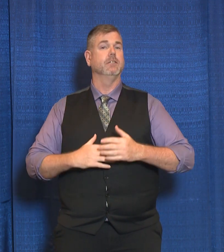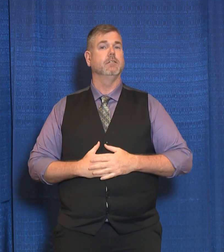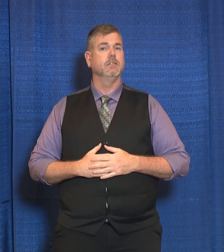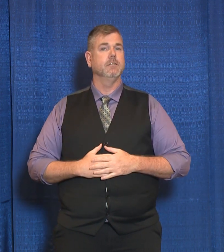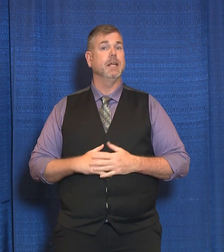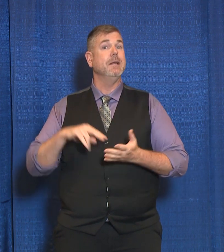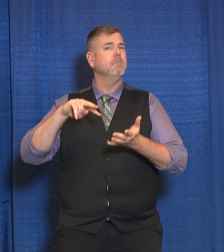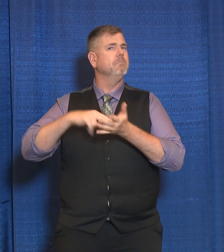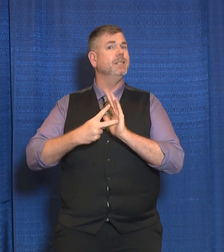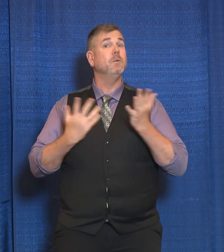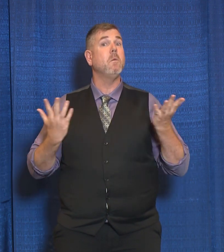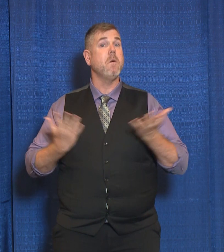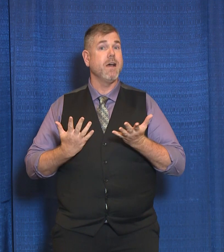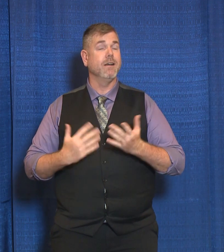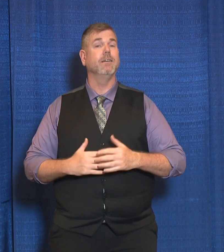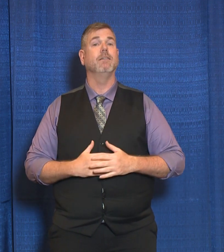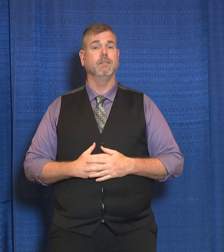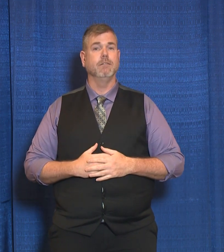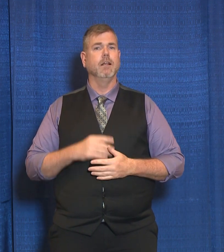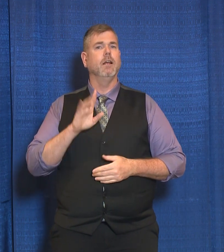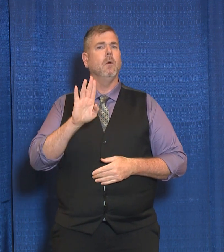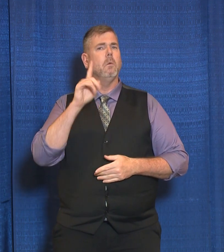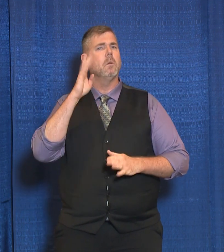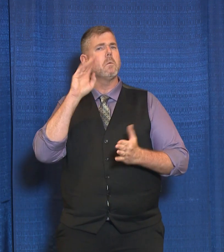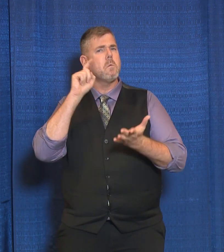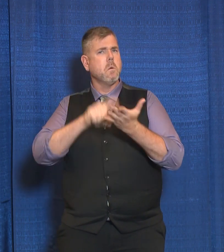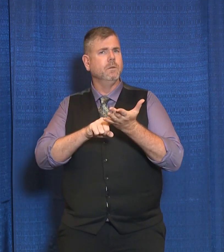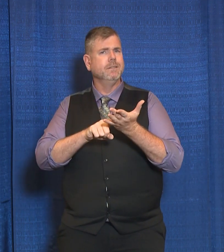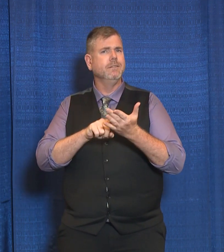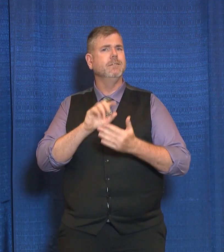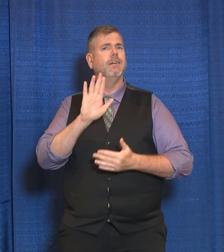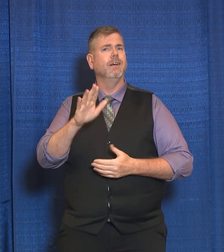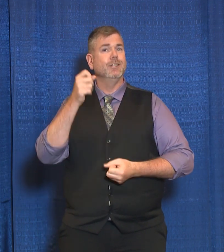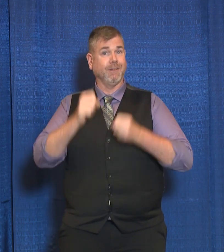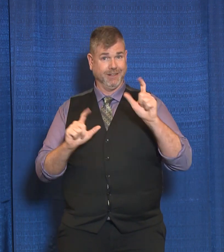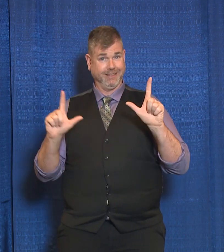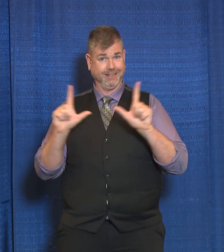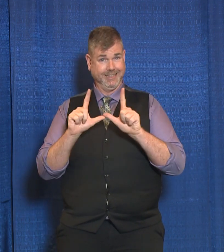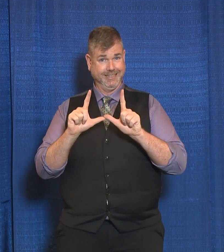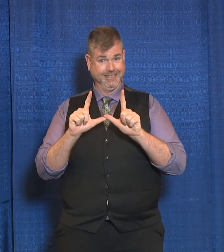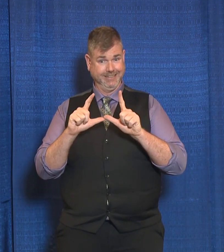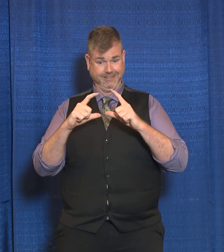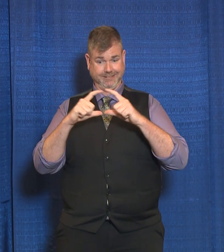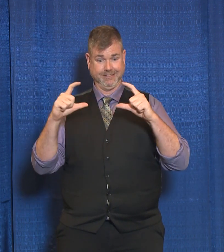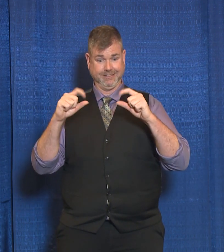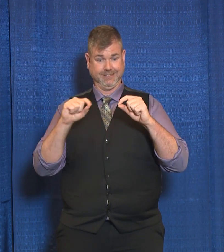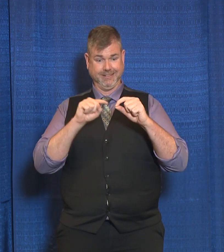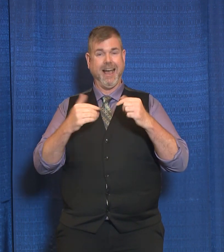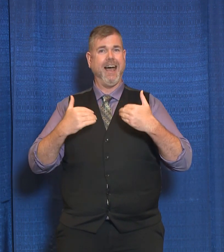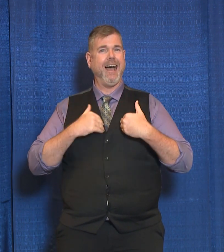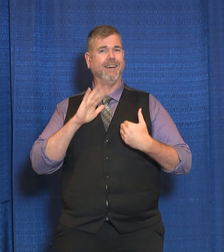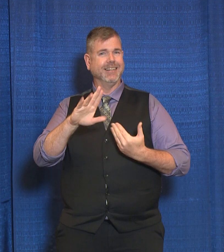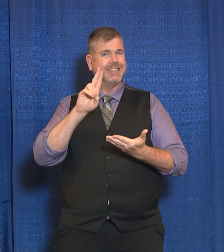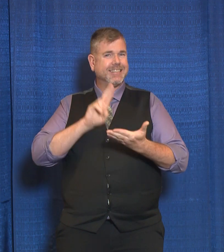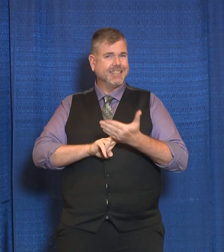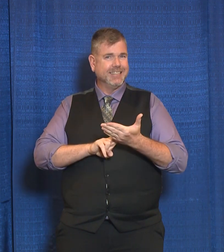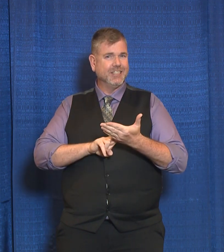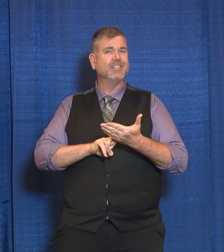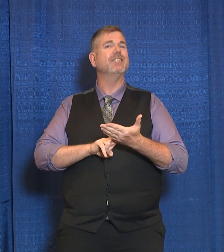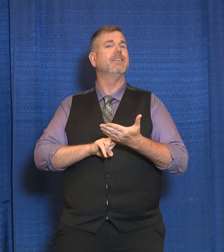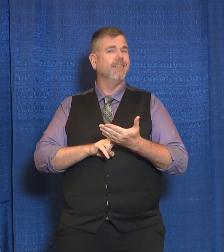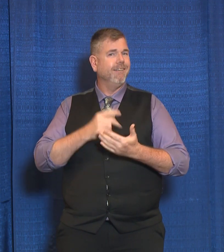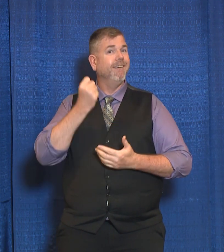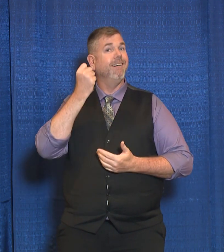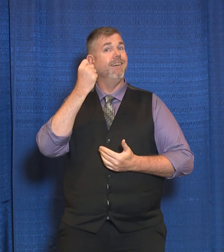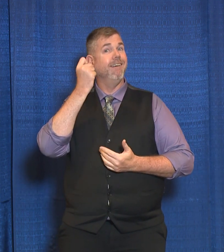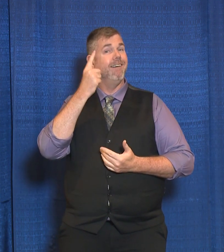This will allow the DMV to send an electronic copy of the signature from your driver's license or identification